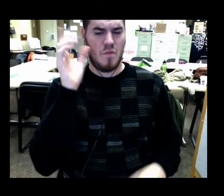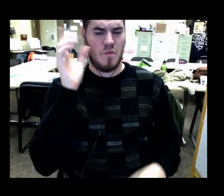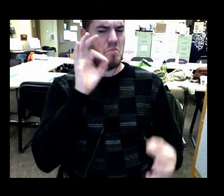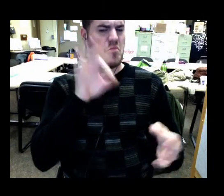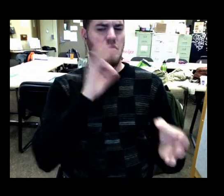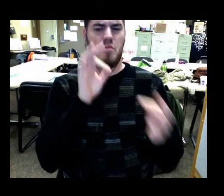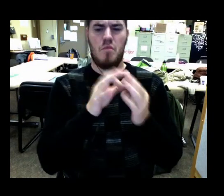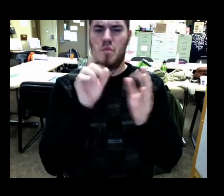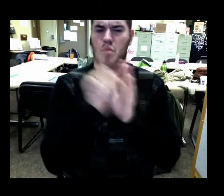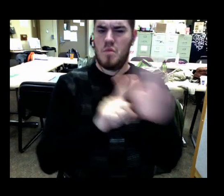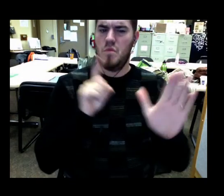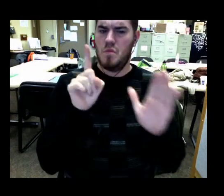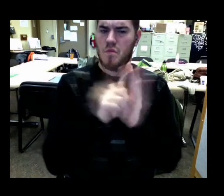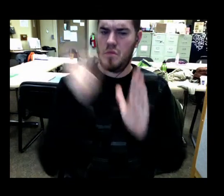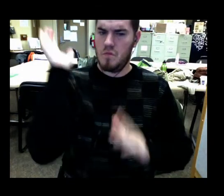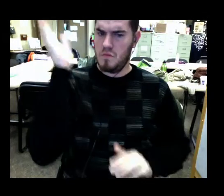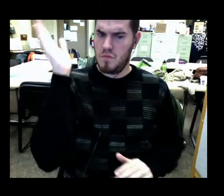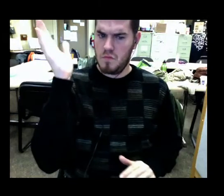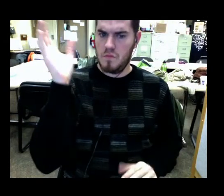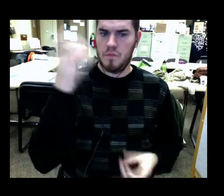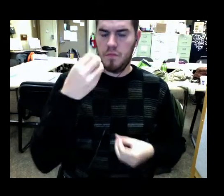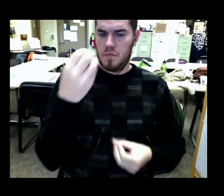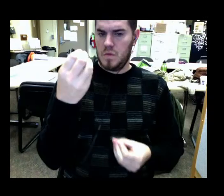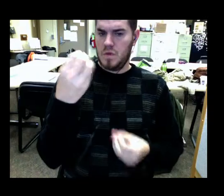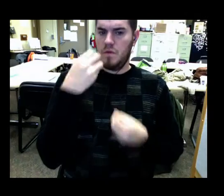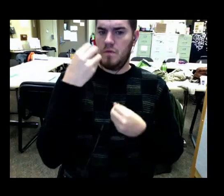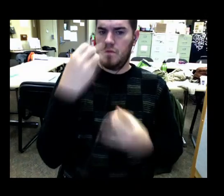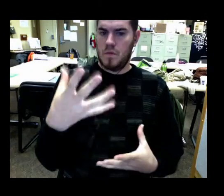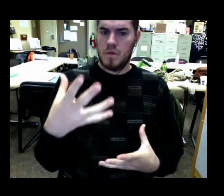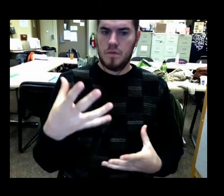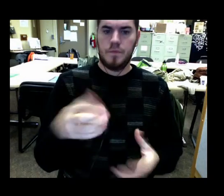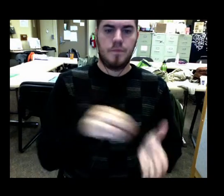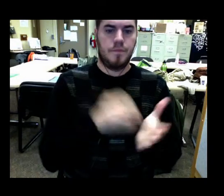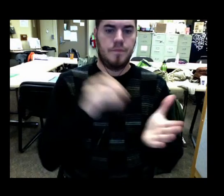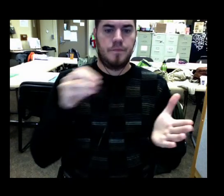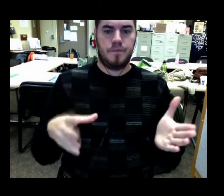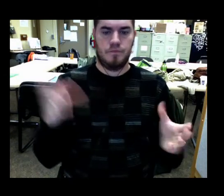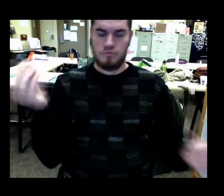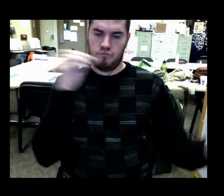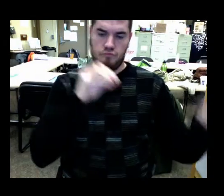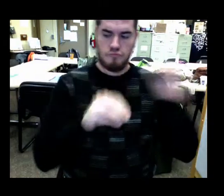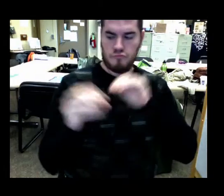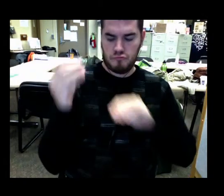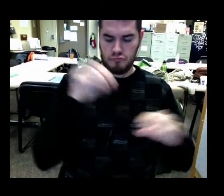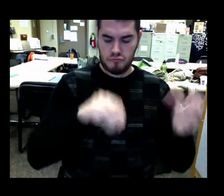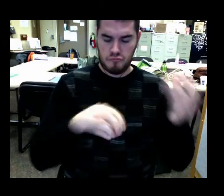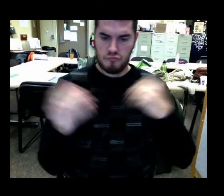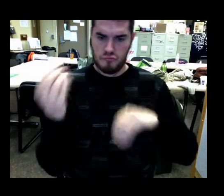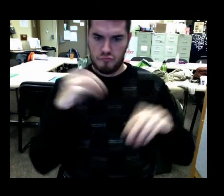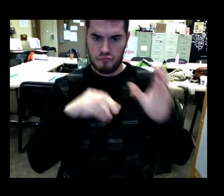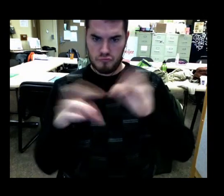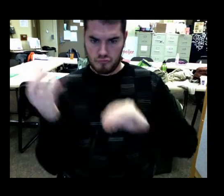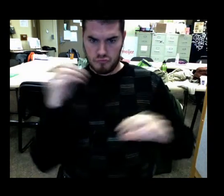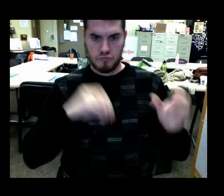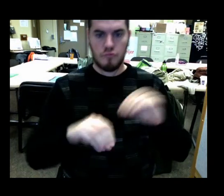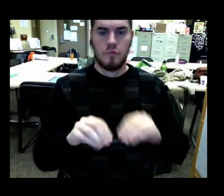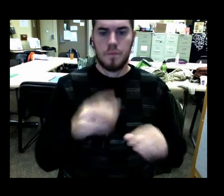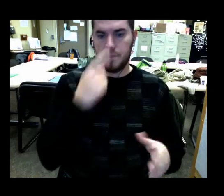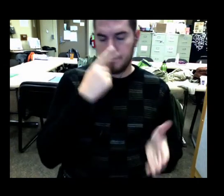his lecture, we did all kinds of different research, reading and writing assignments, which then culminated in a